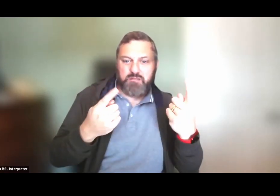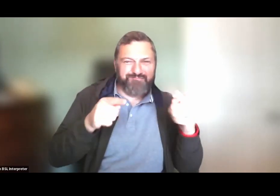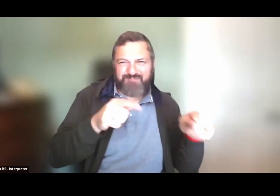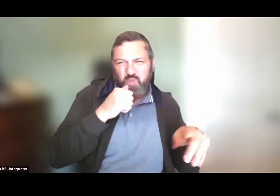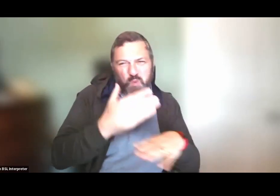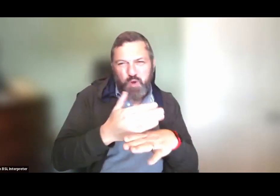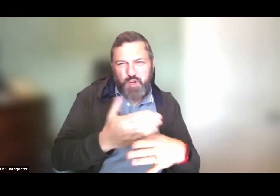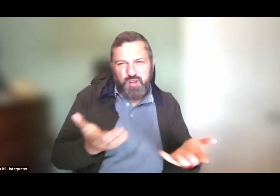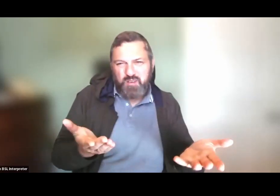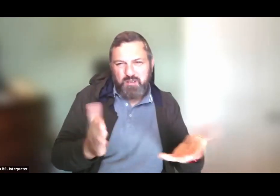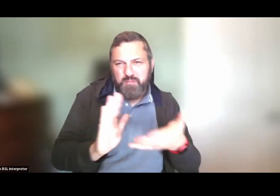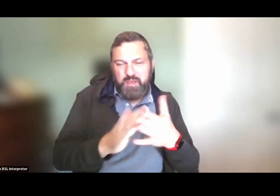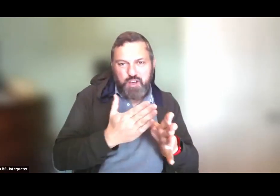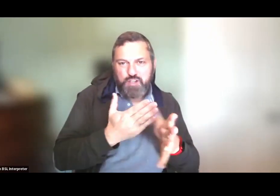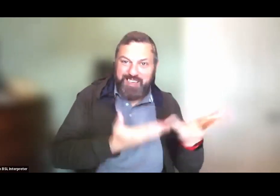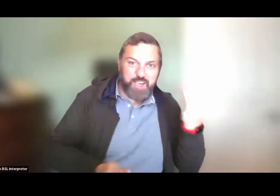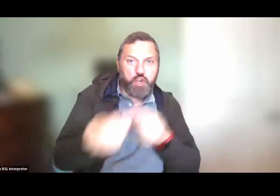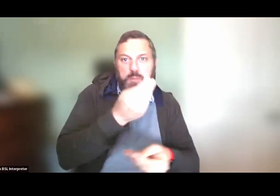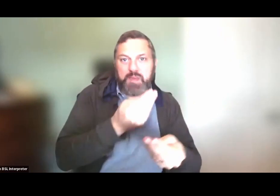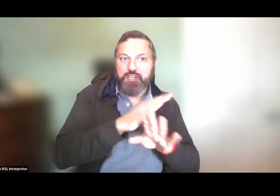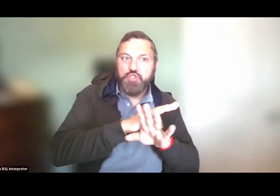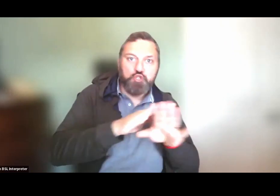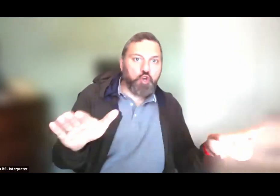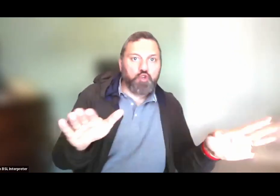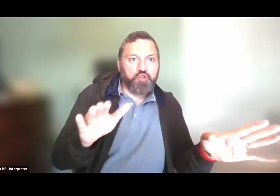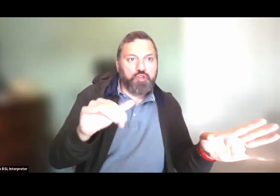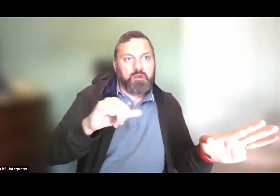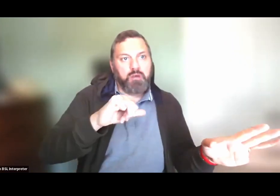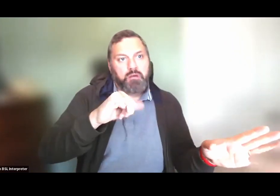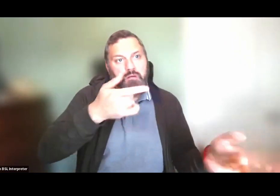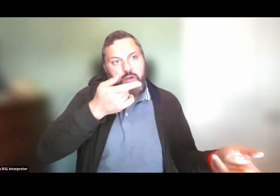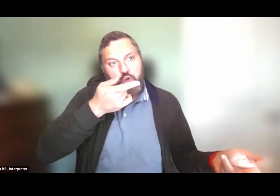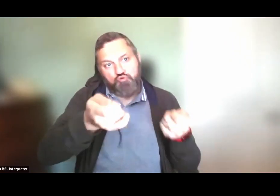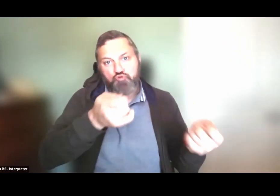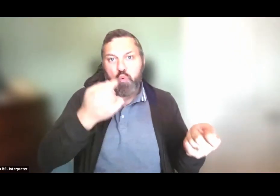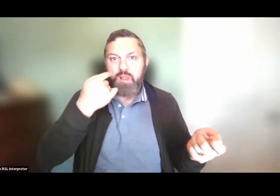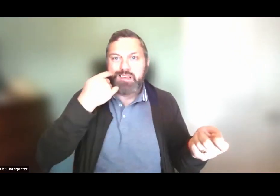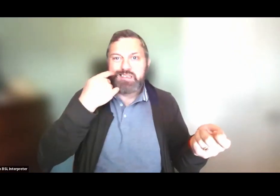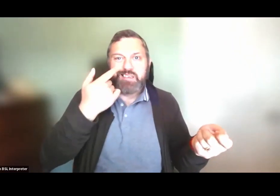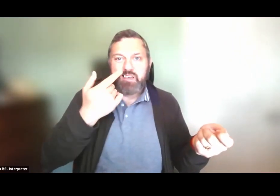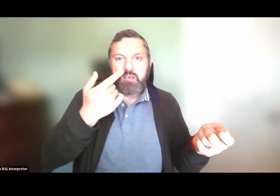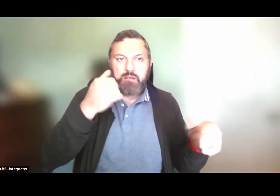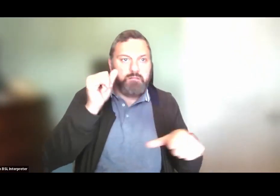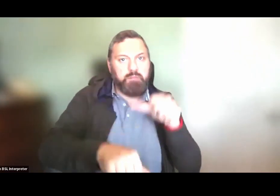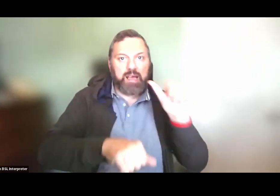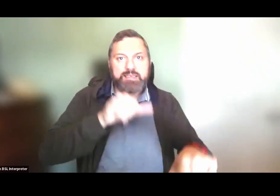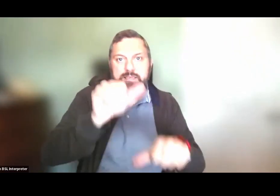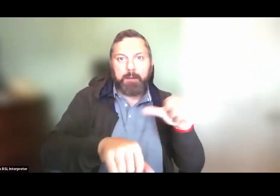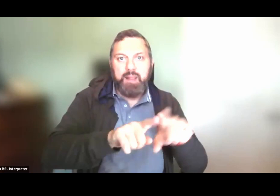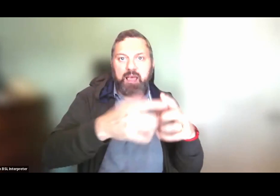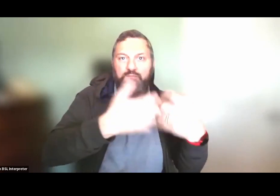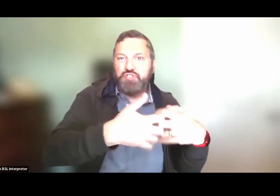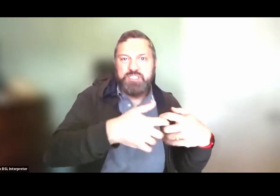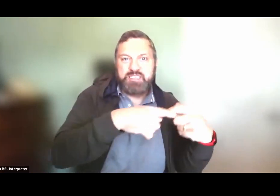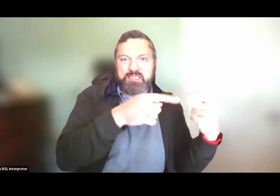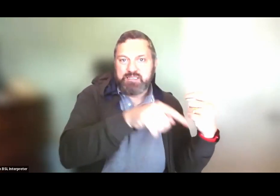work, because the economy is not controlled and utterly predictable and does not work in a mechanistic way. The